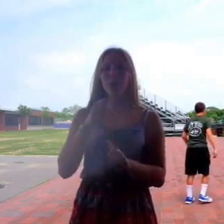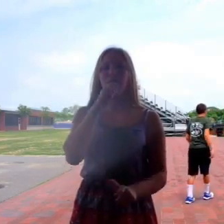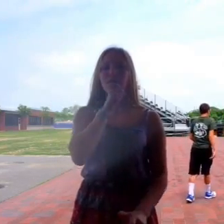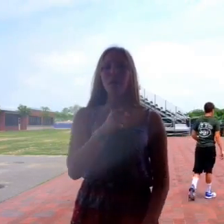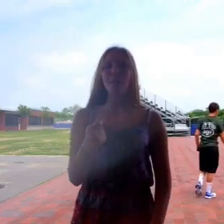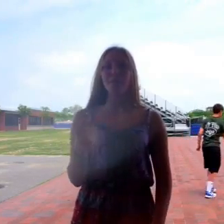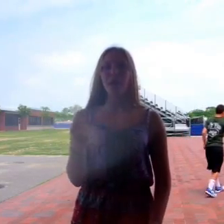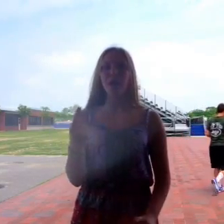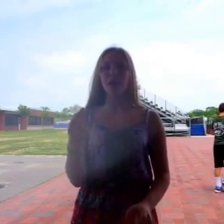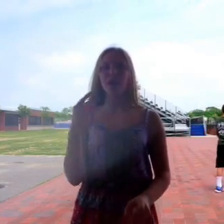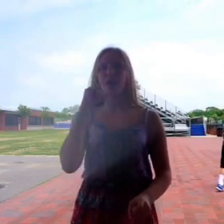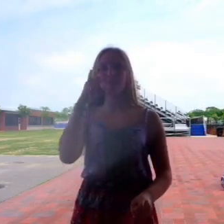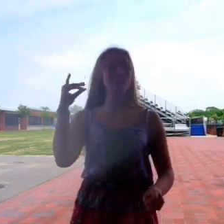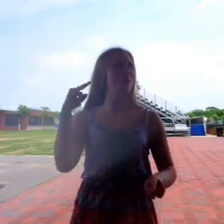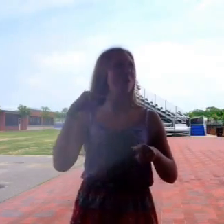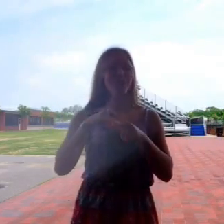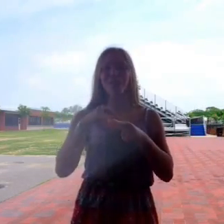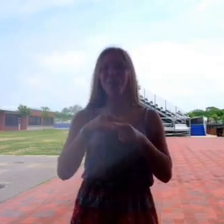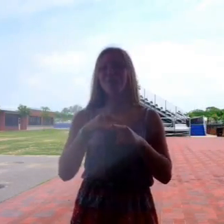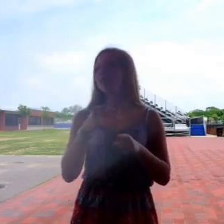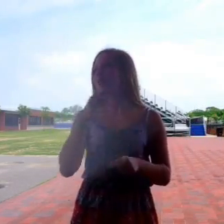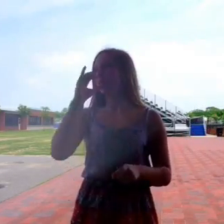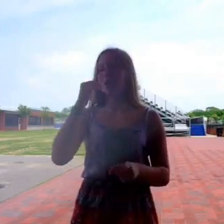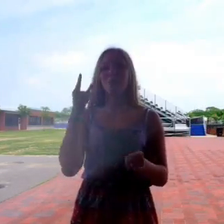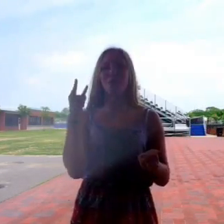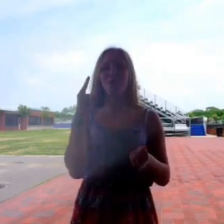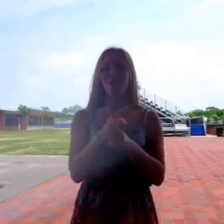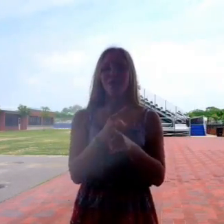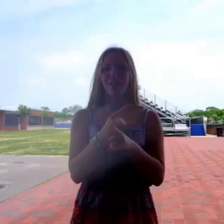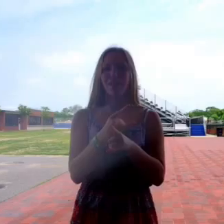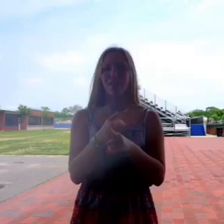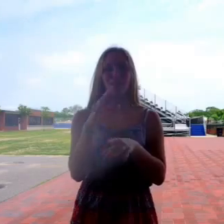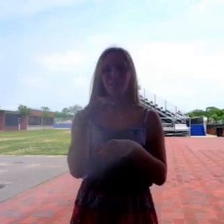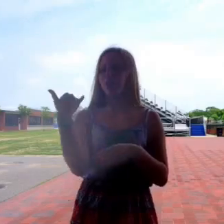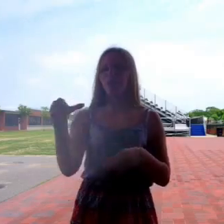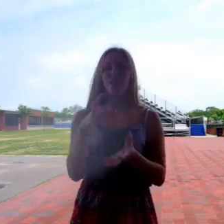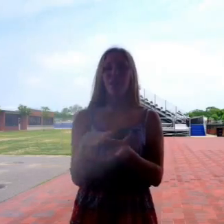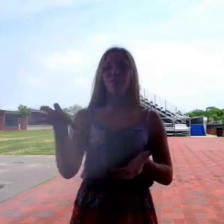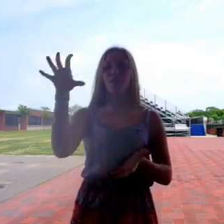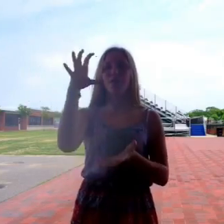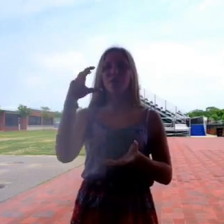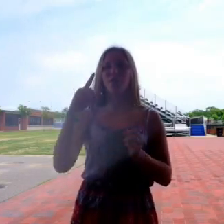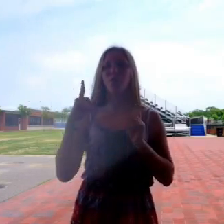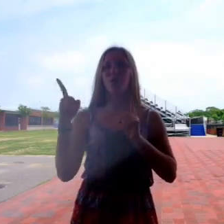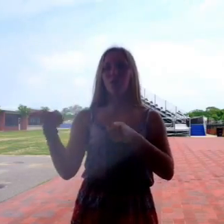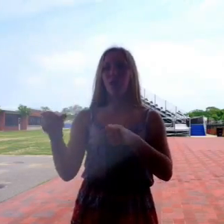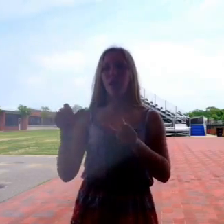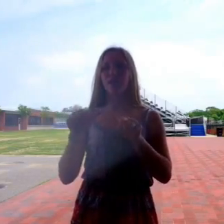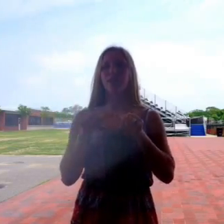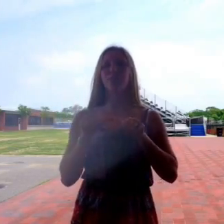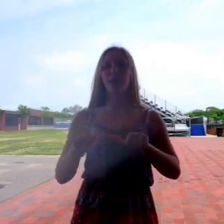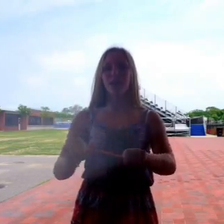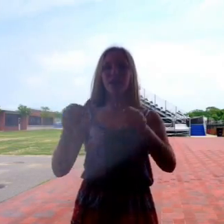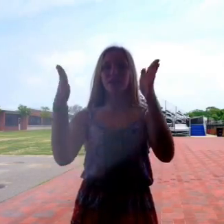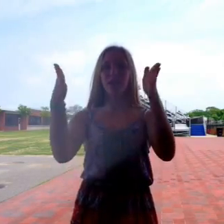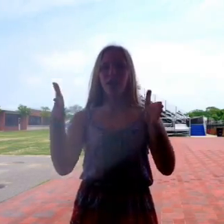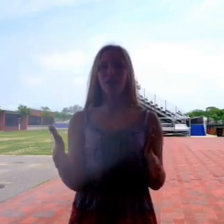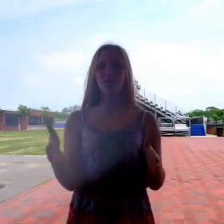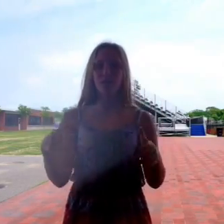quicker. By 11, smoking herb and drinking burning liquor. Never rich, so we were out to make that steady